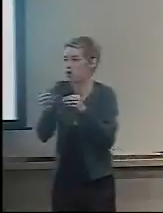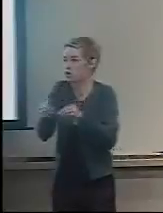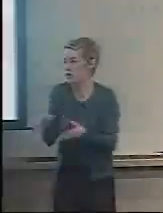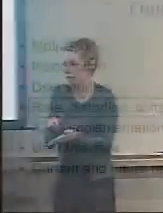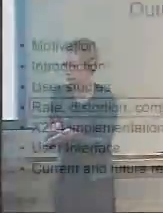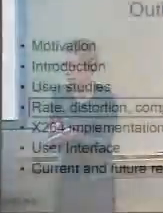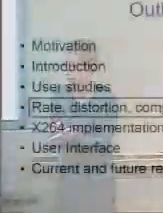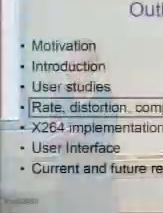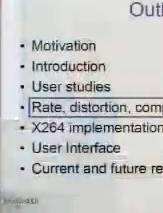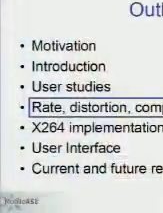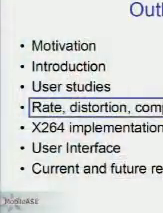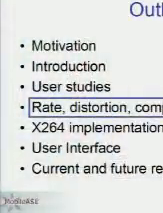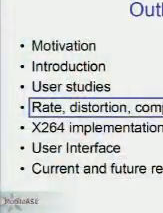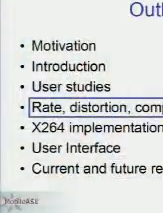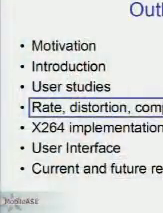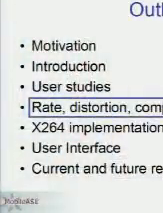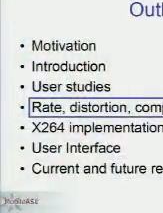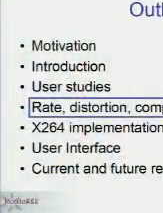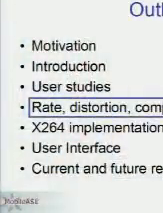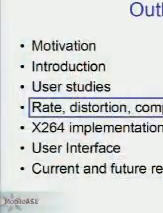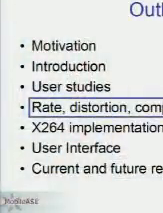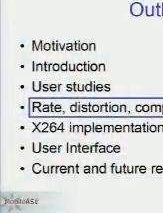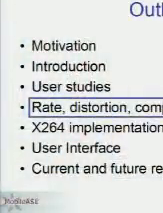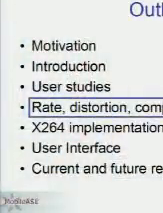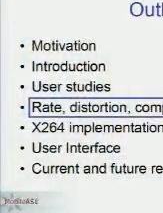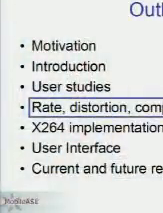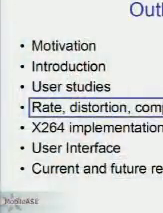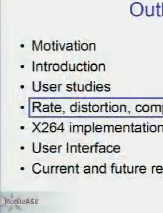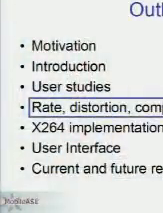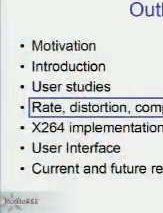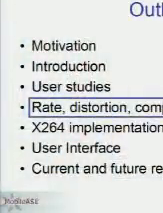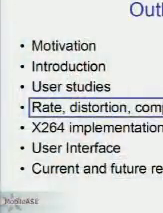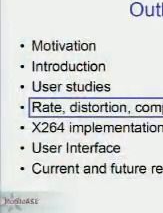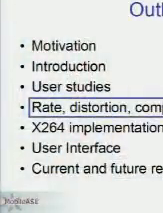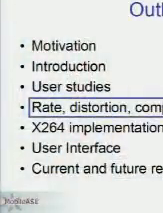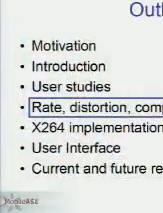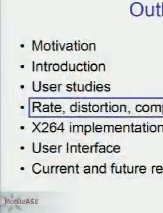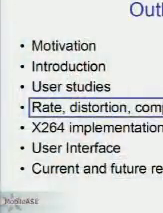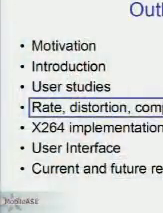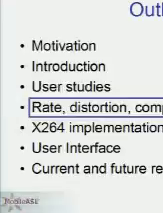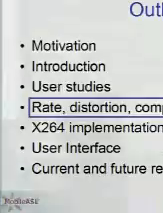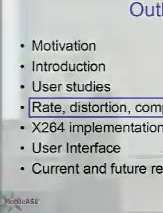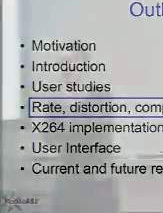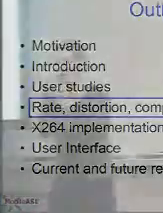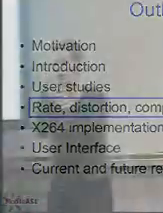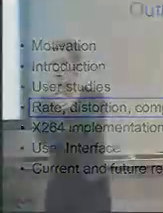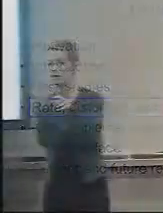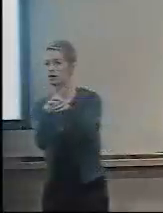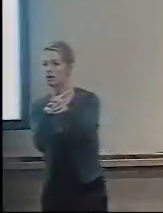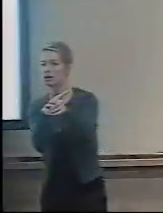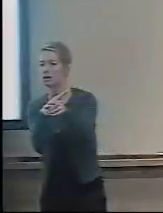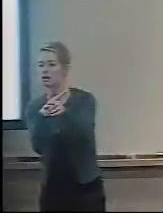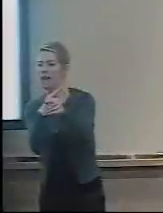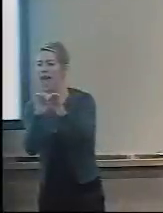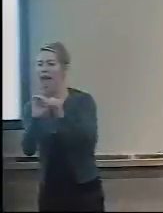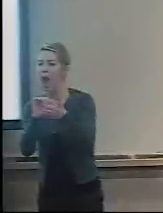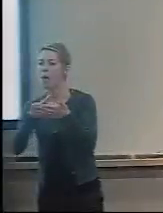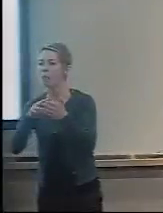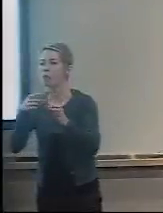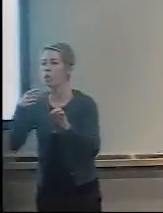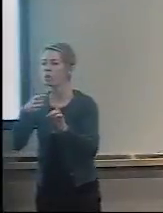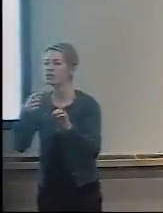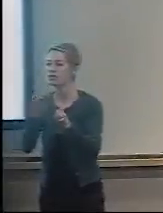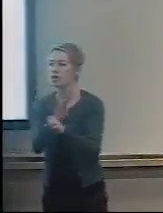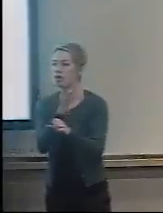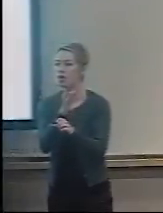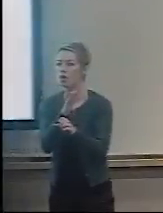And everything was independent of the bit rate. So a little bit, yes? How comfortable were you with your sign